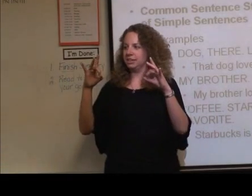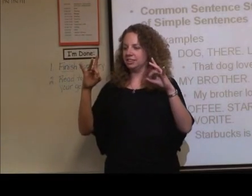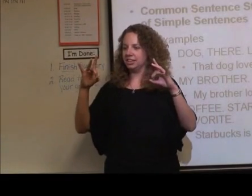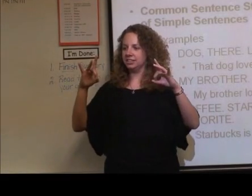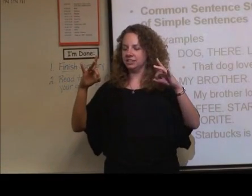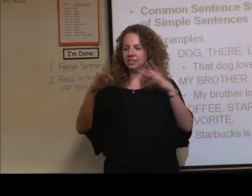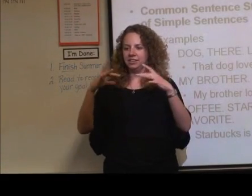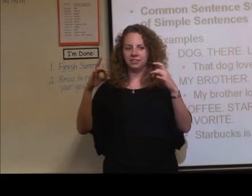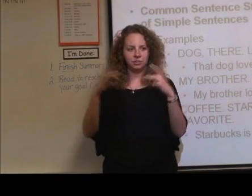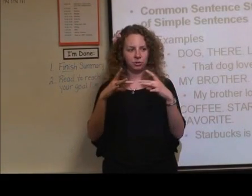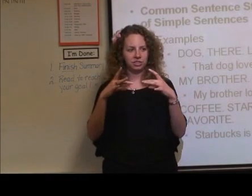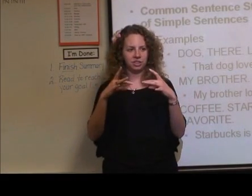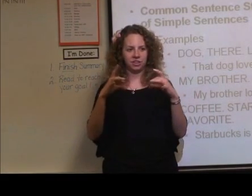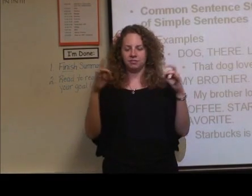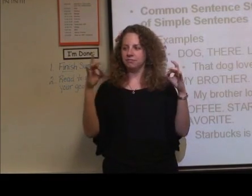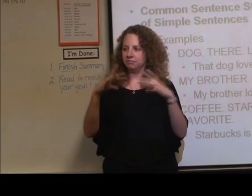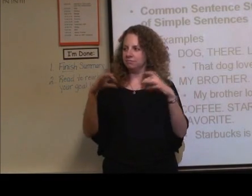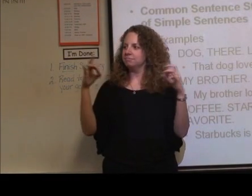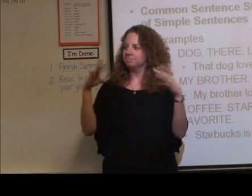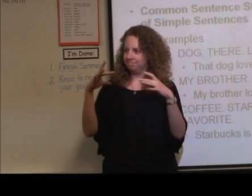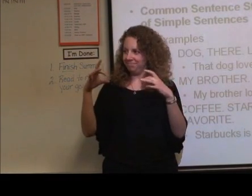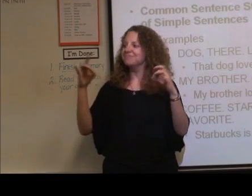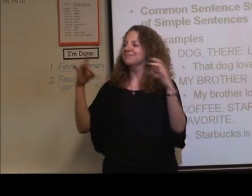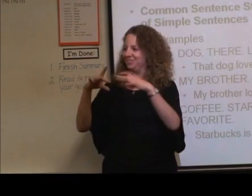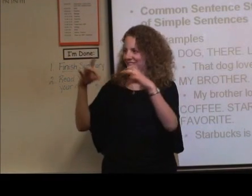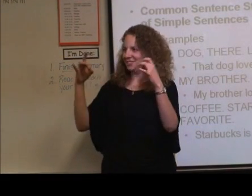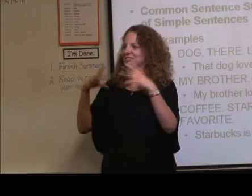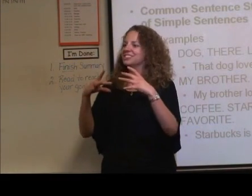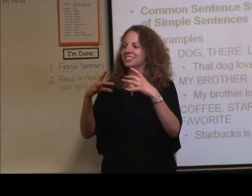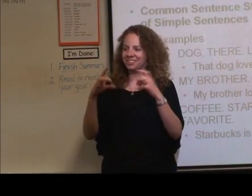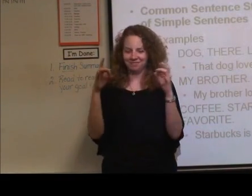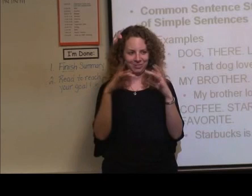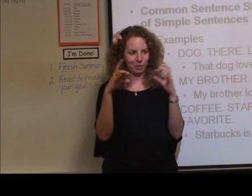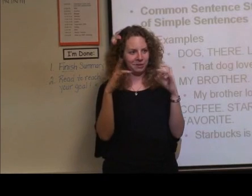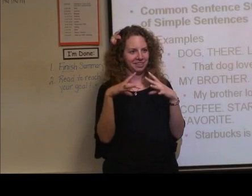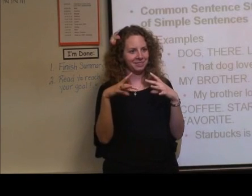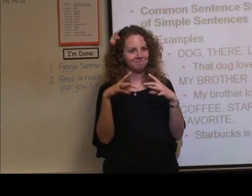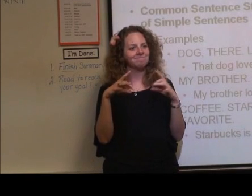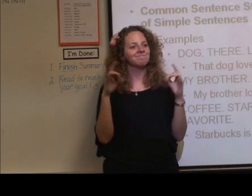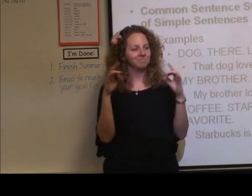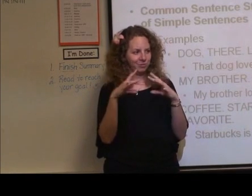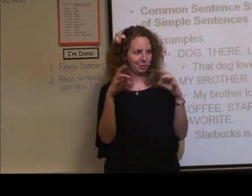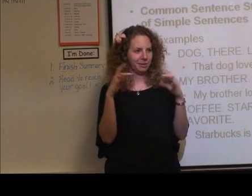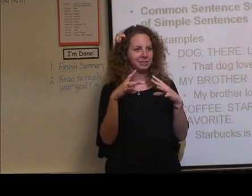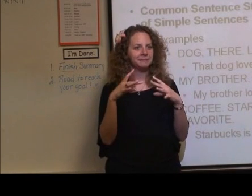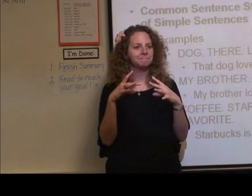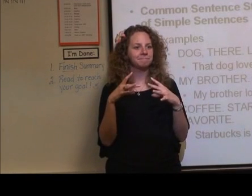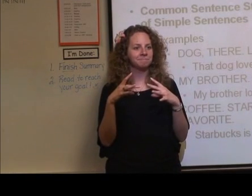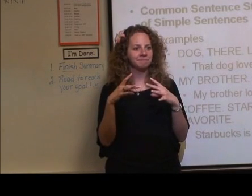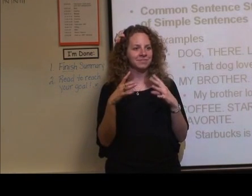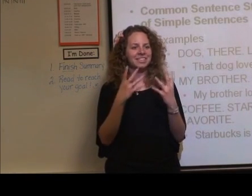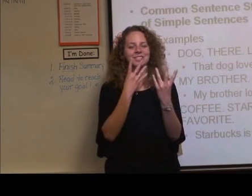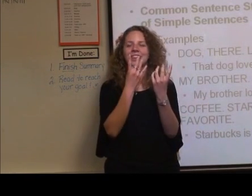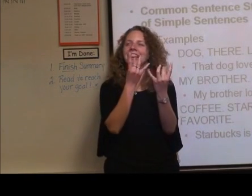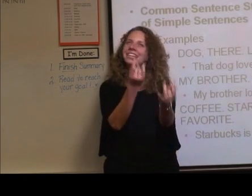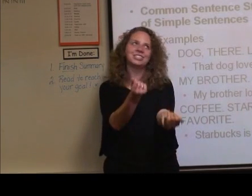like this, Like, towards each other. like that? Mm-hmm. Looking towards each other. Starbucks. Starbucks. Yes. Starbucks. Delicious.